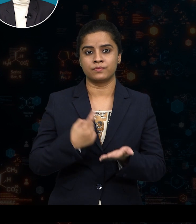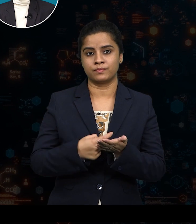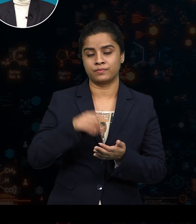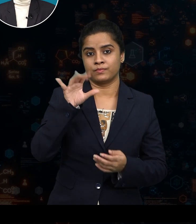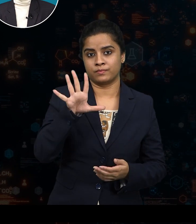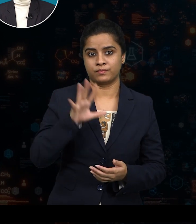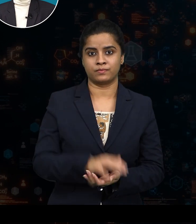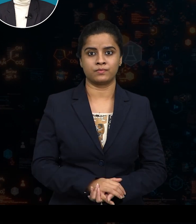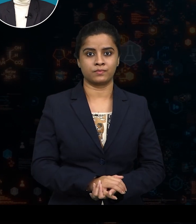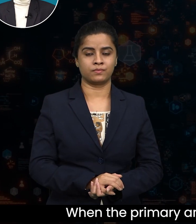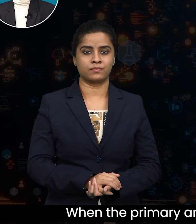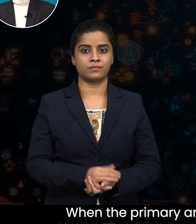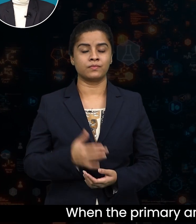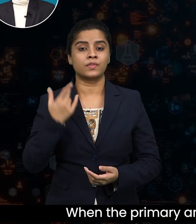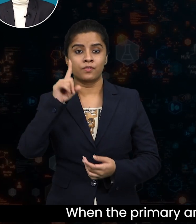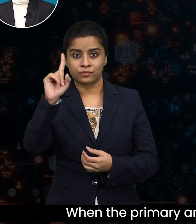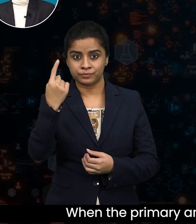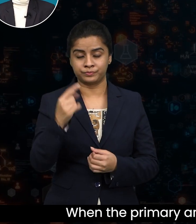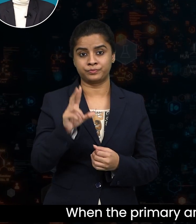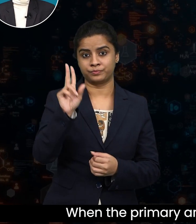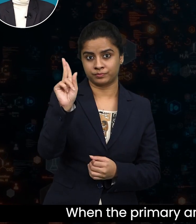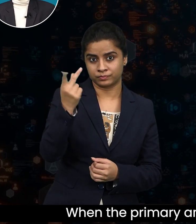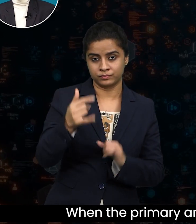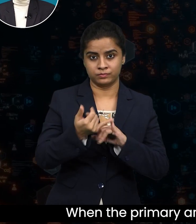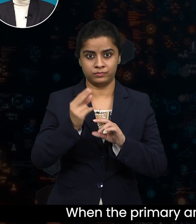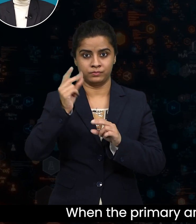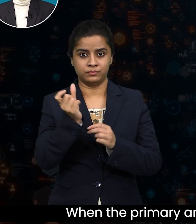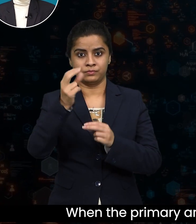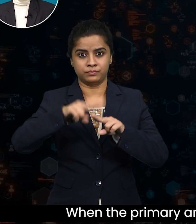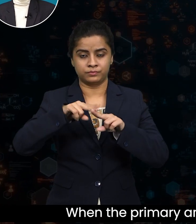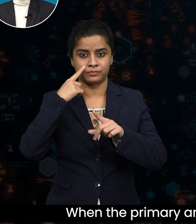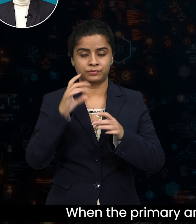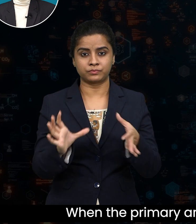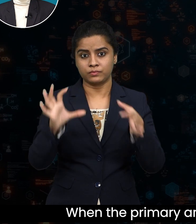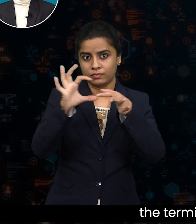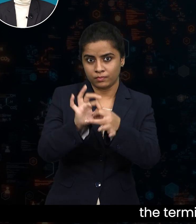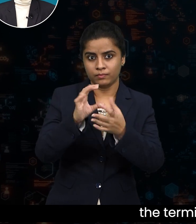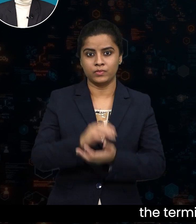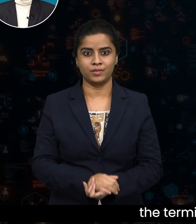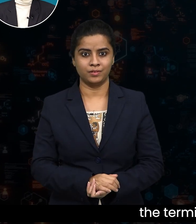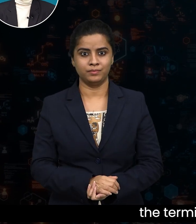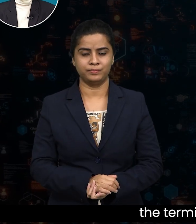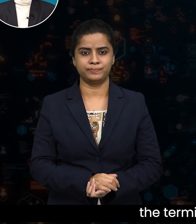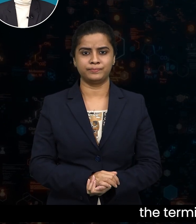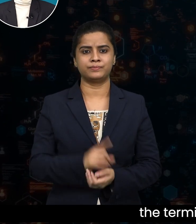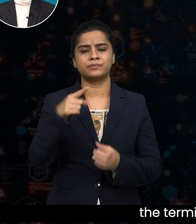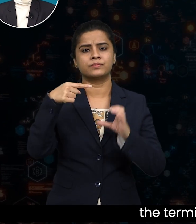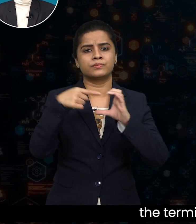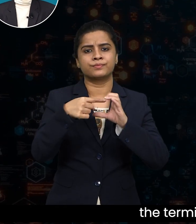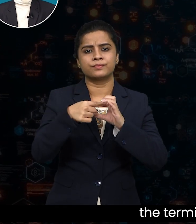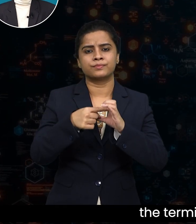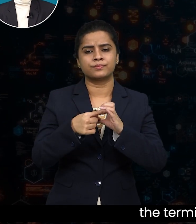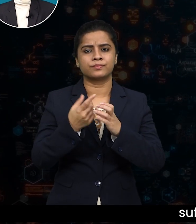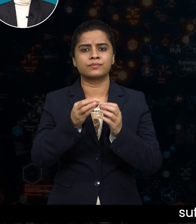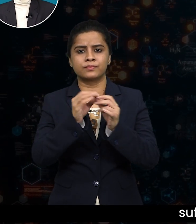Rule 5. When the primary and secondary suffixes are joined, the terminal E